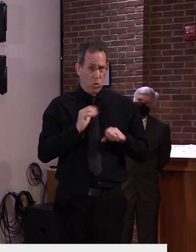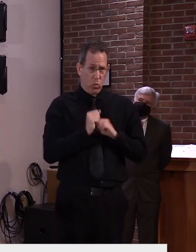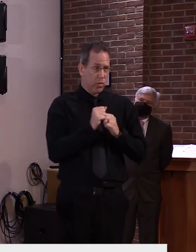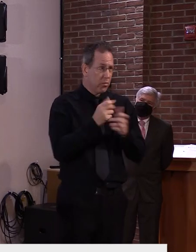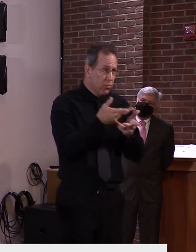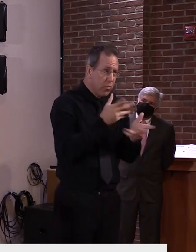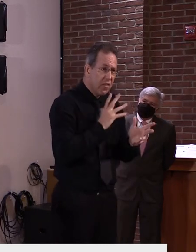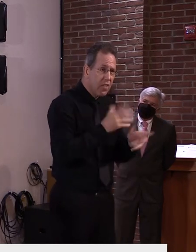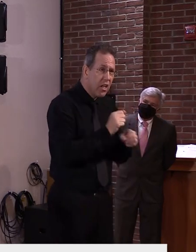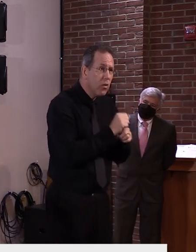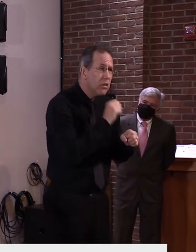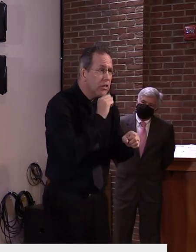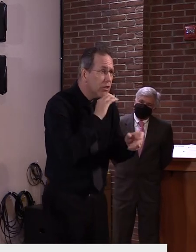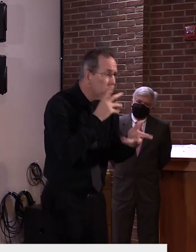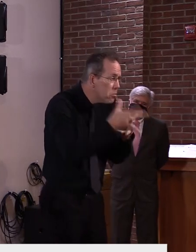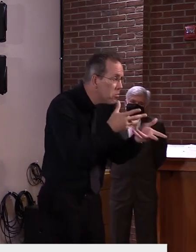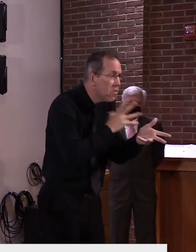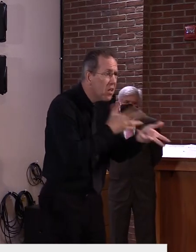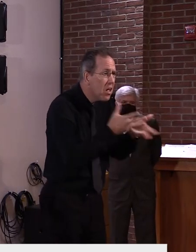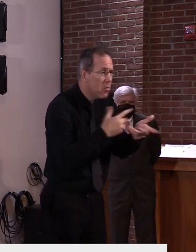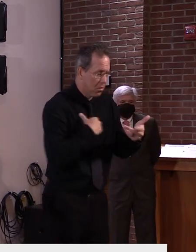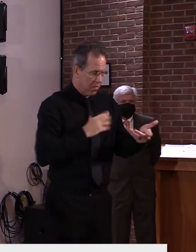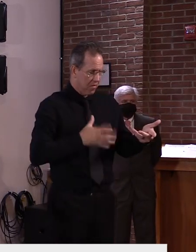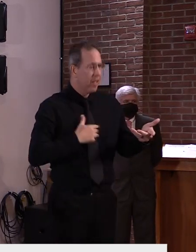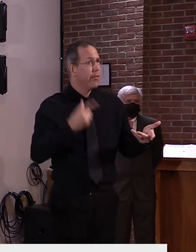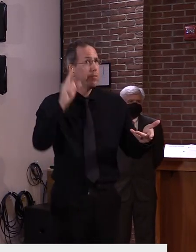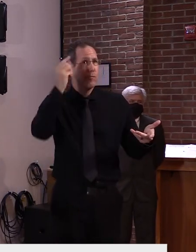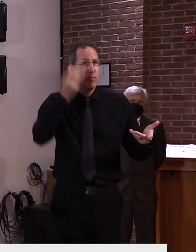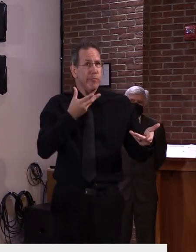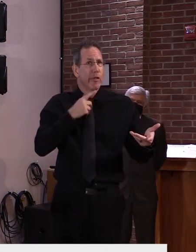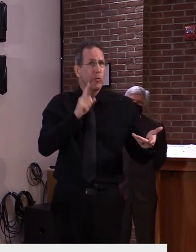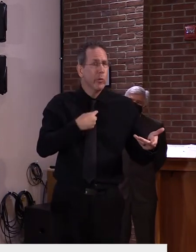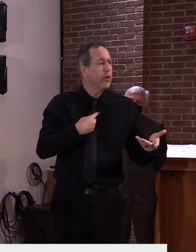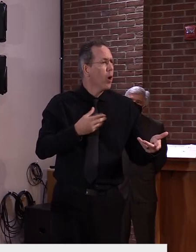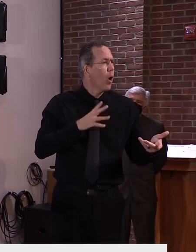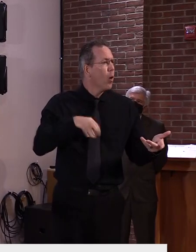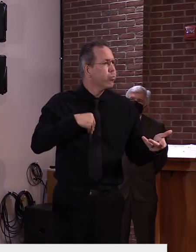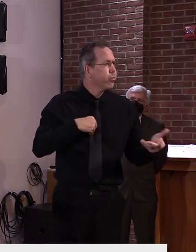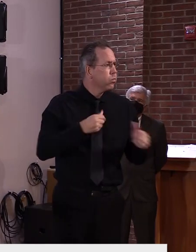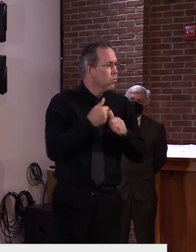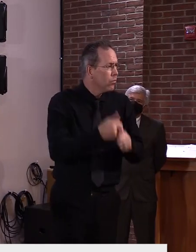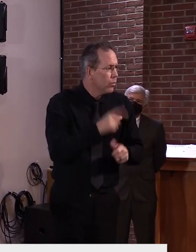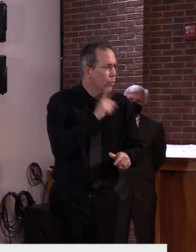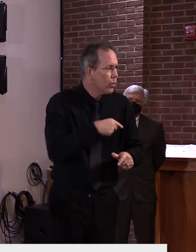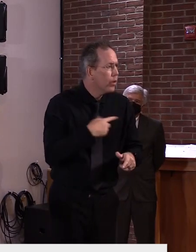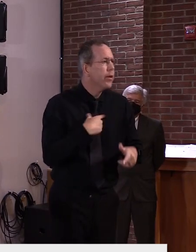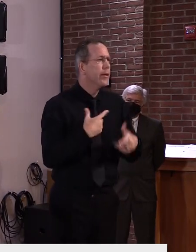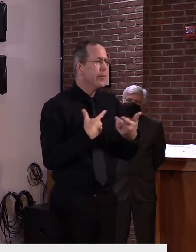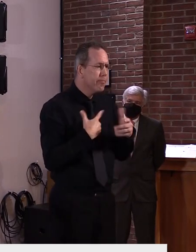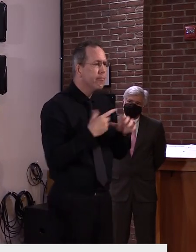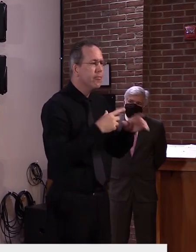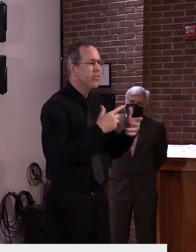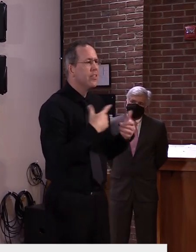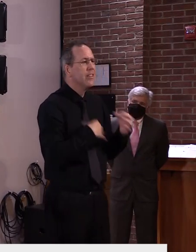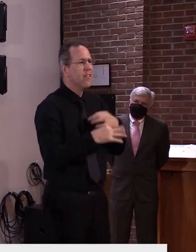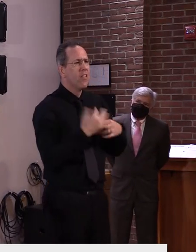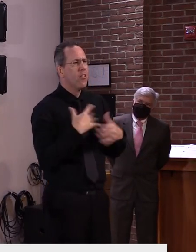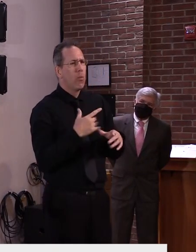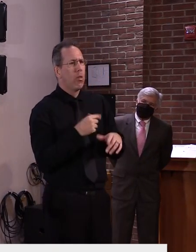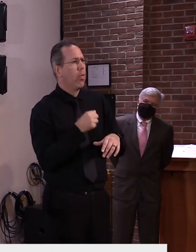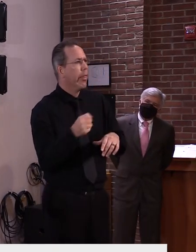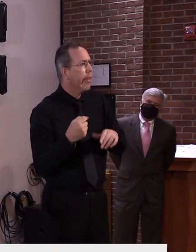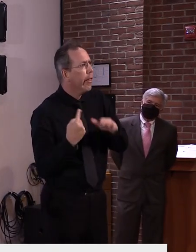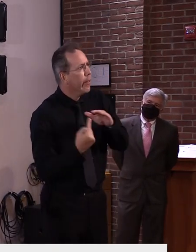to come back, and on day 7 of quarantine wants to be released from quarantine with a negative test. So there are lots